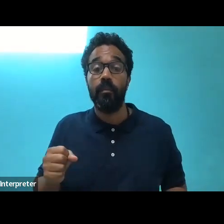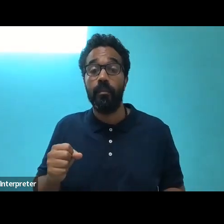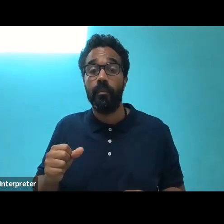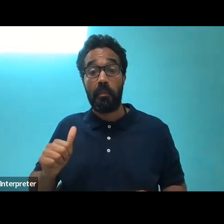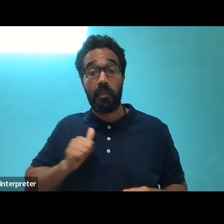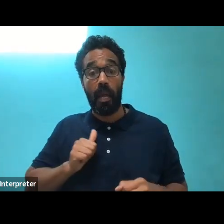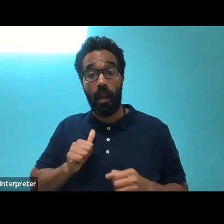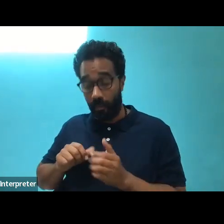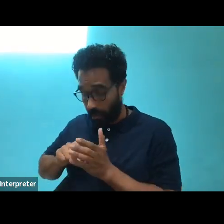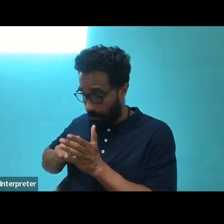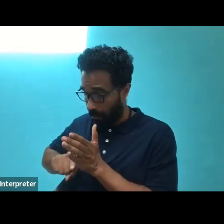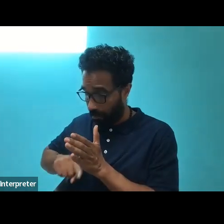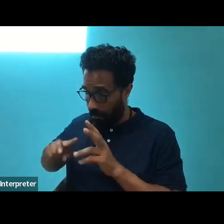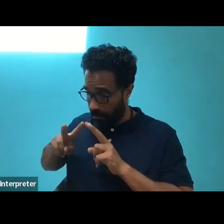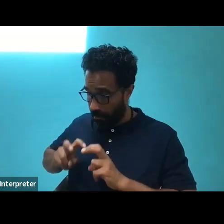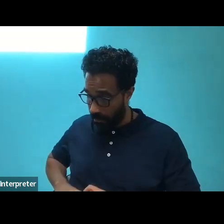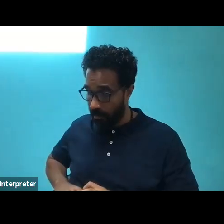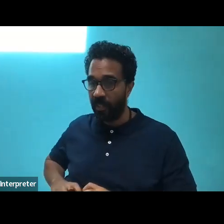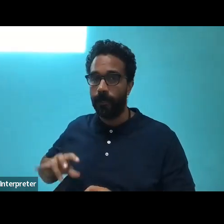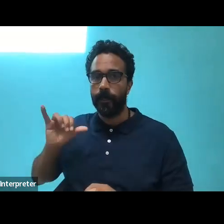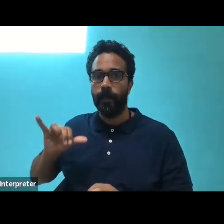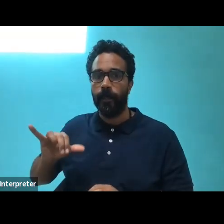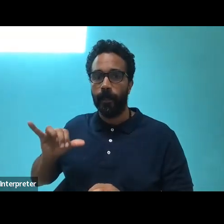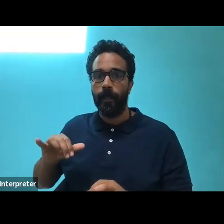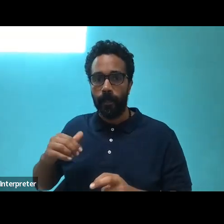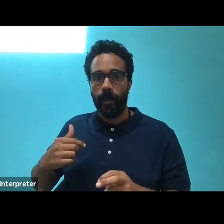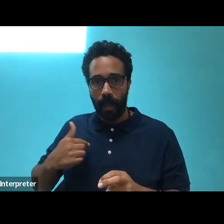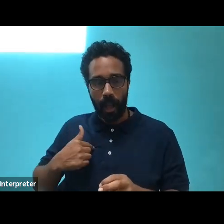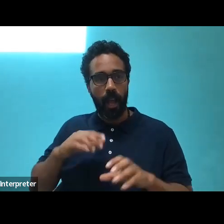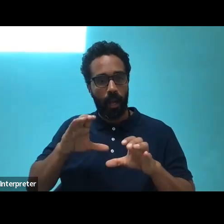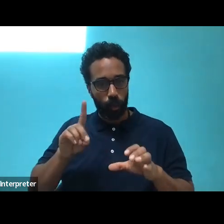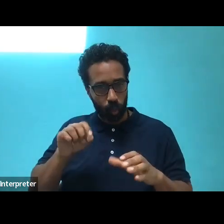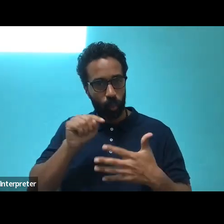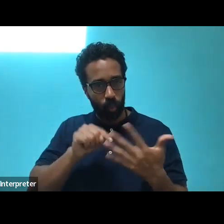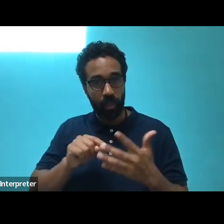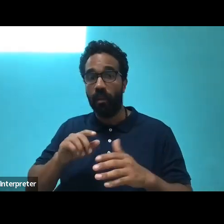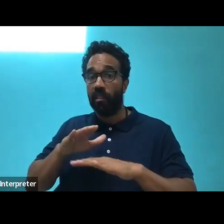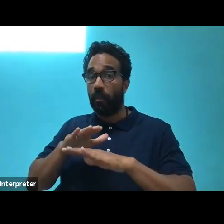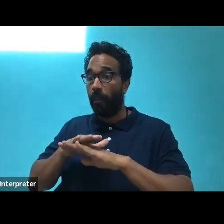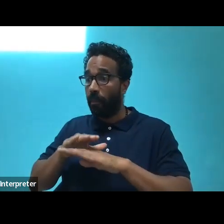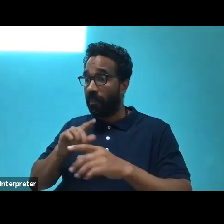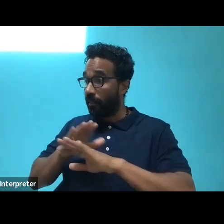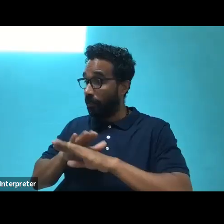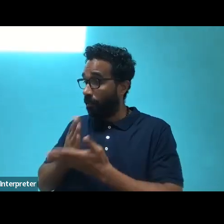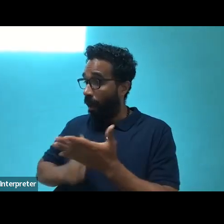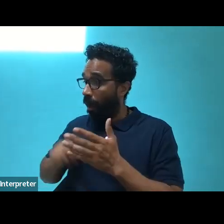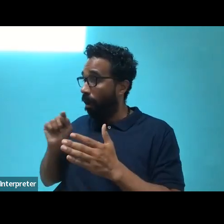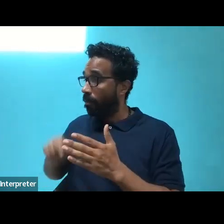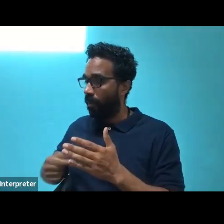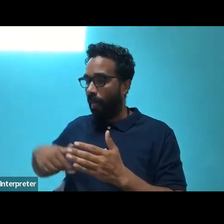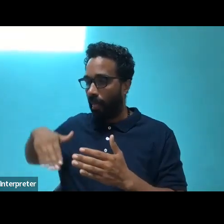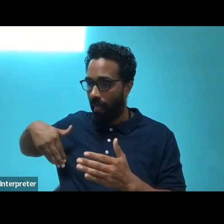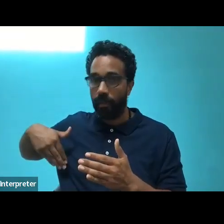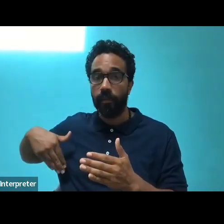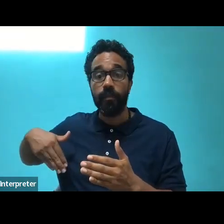to this and go, we do some of this, we don't do some of it. Gosh, it's so much to do. it might be starting with an outreach table. I said